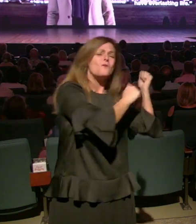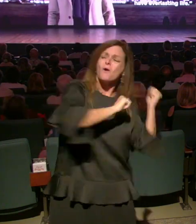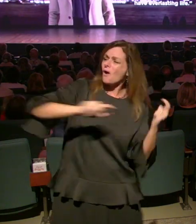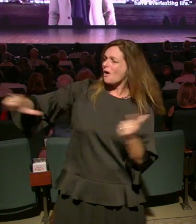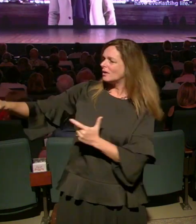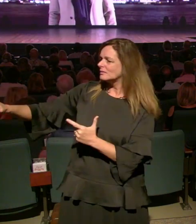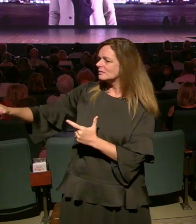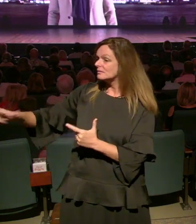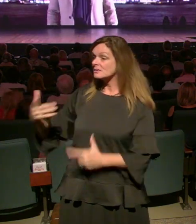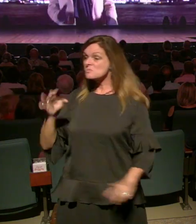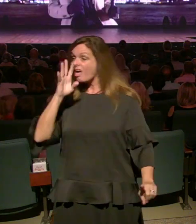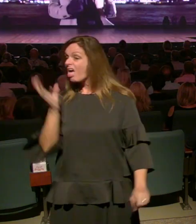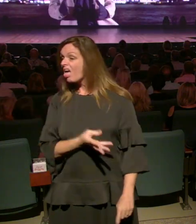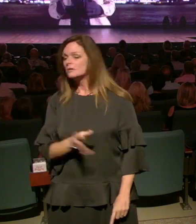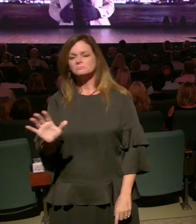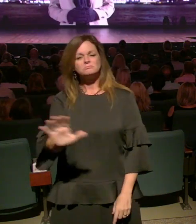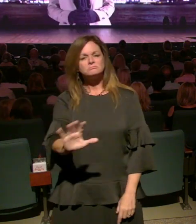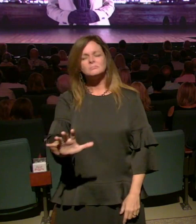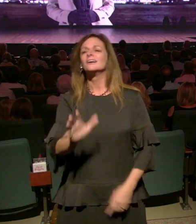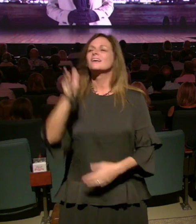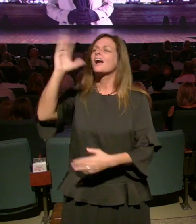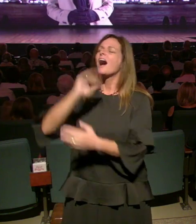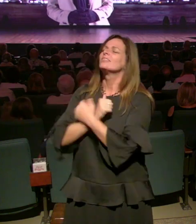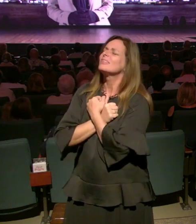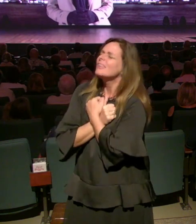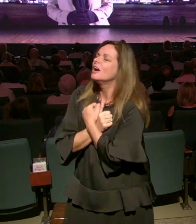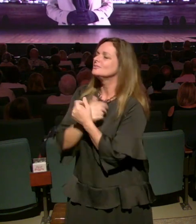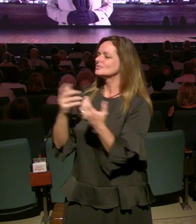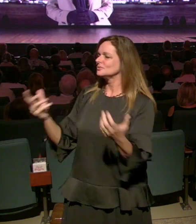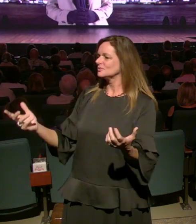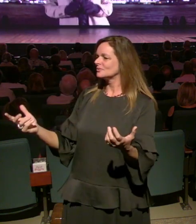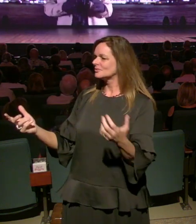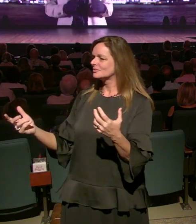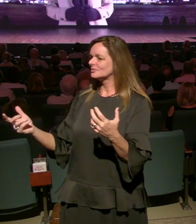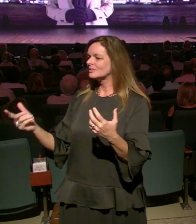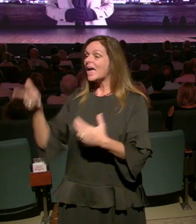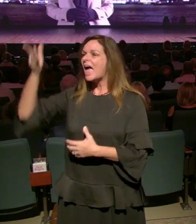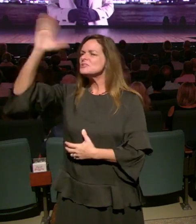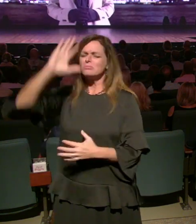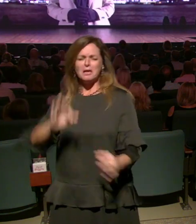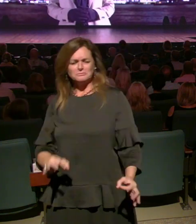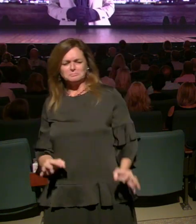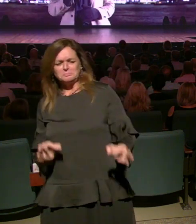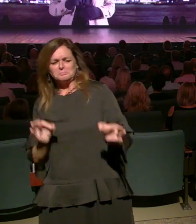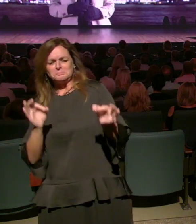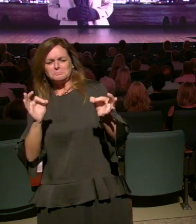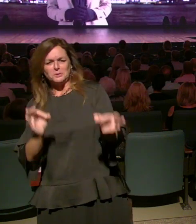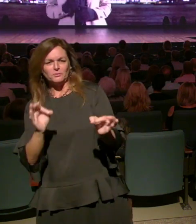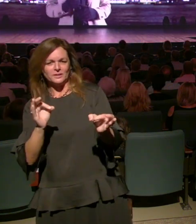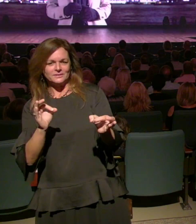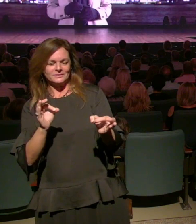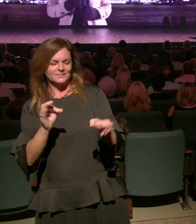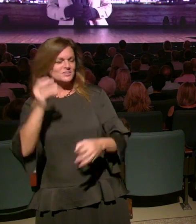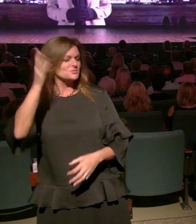not unwanted, but that you are loved. And more specifically, you're loved just the way you are. The Bible says